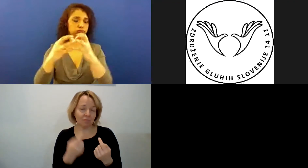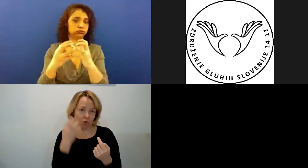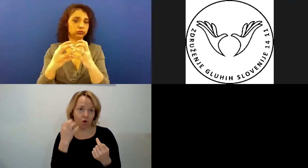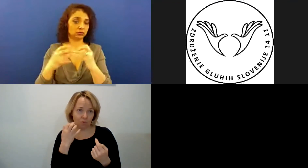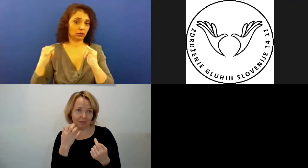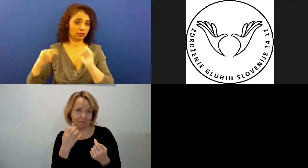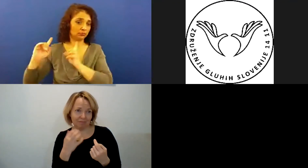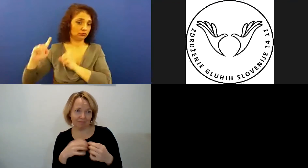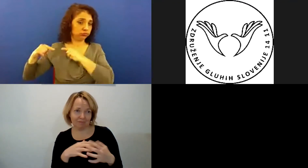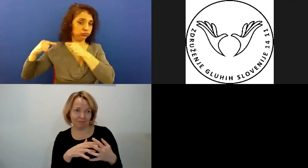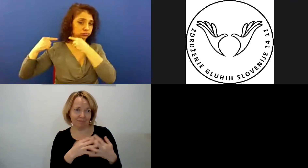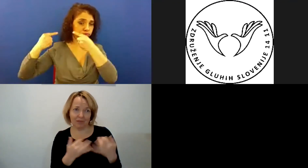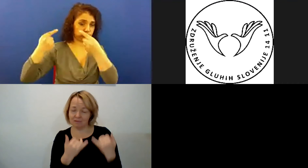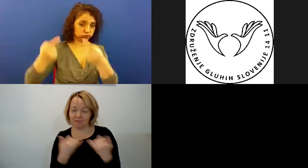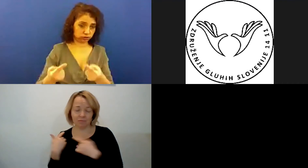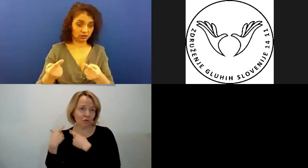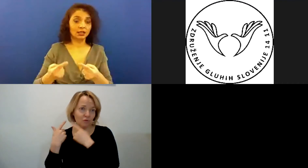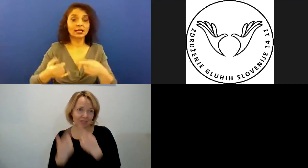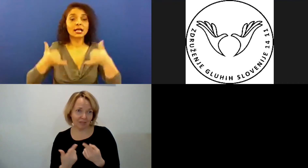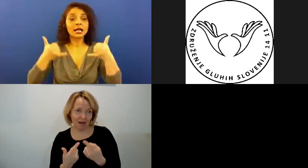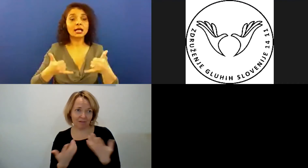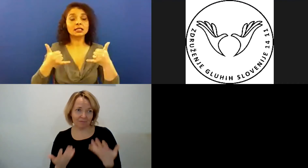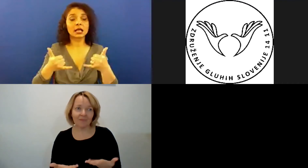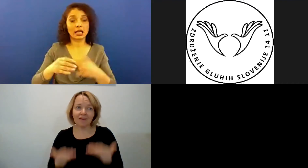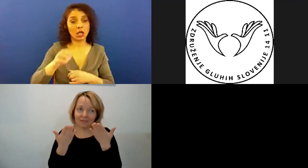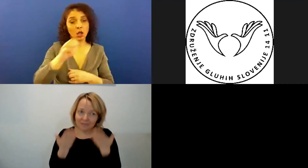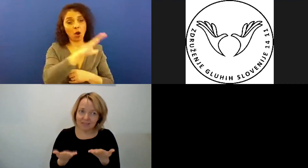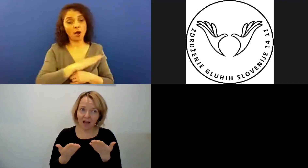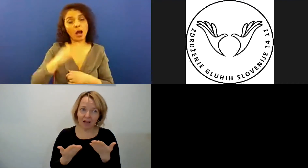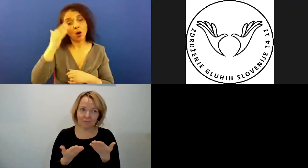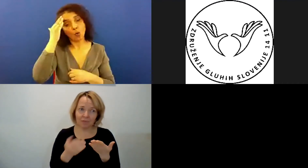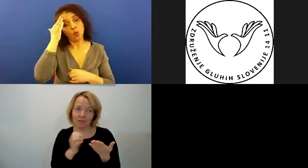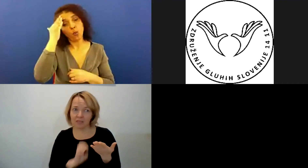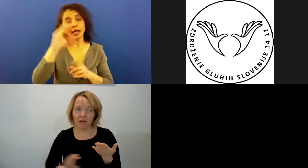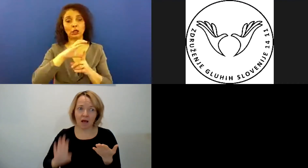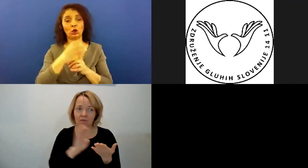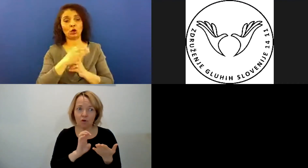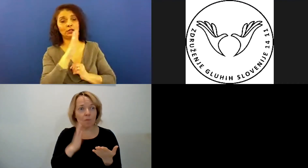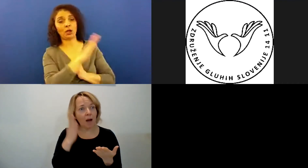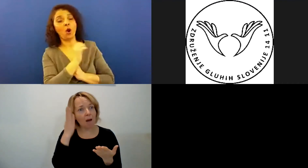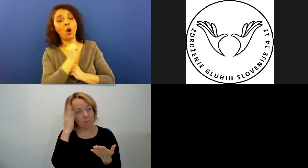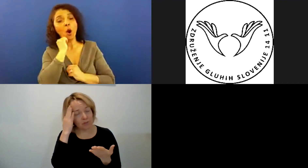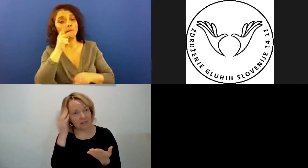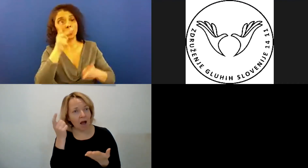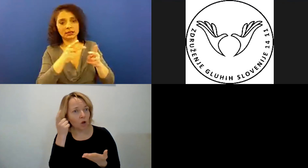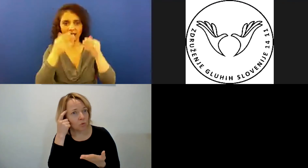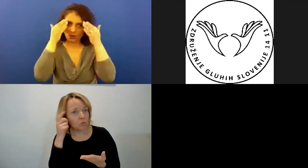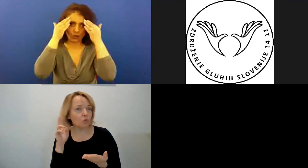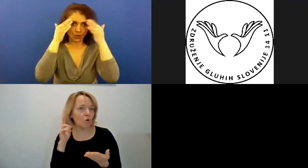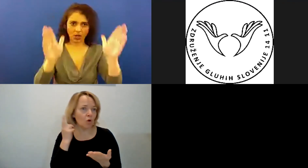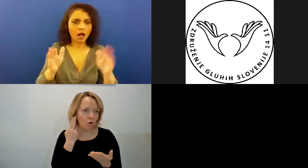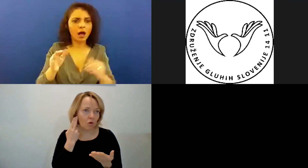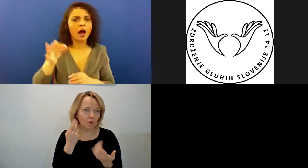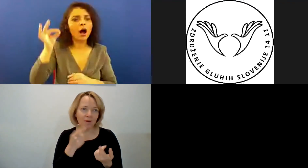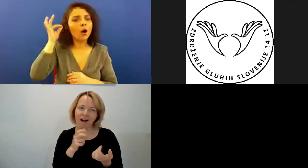And increasingly, other countries in Europe started recognizing the existence of Roma. And now,